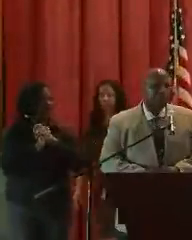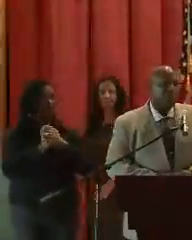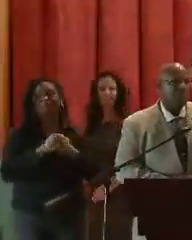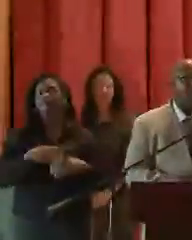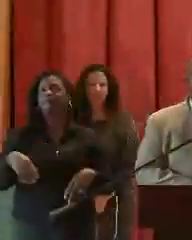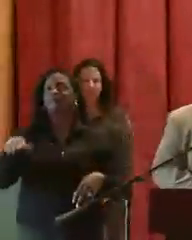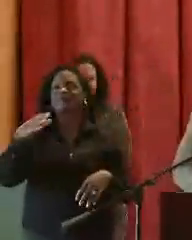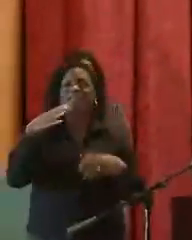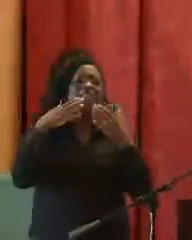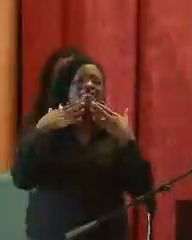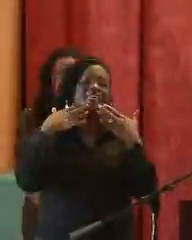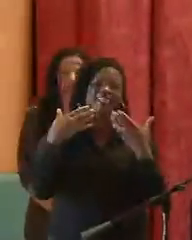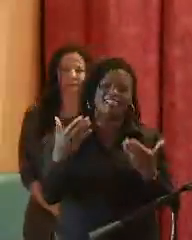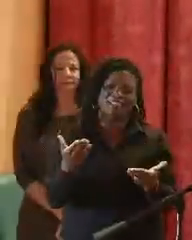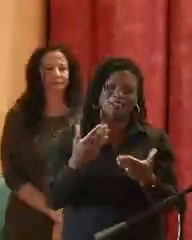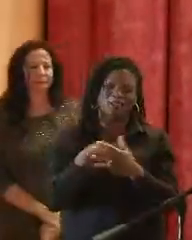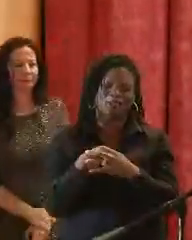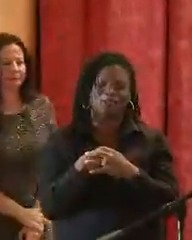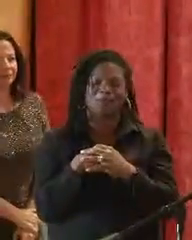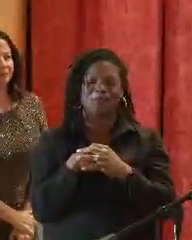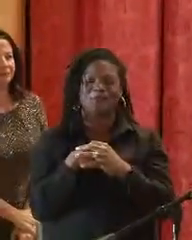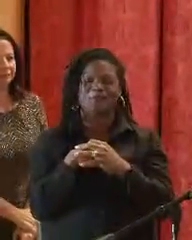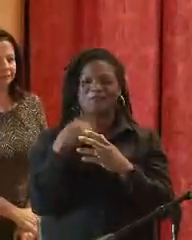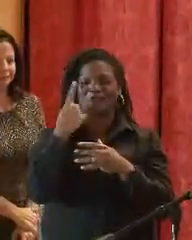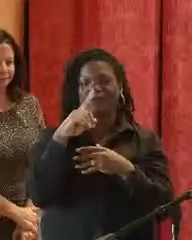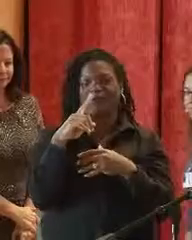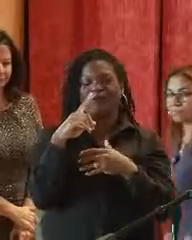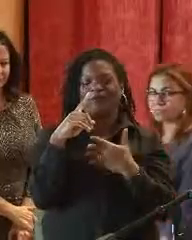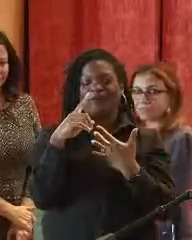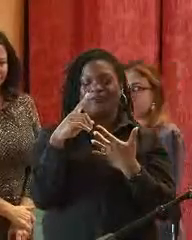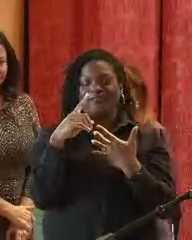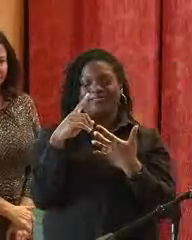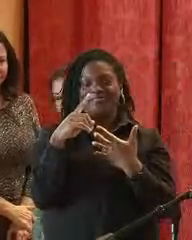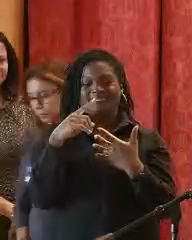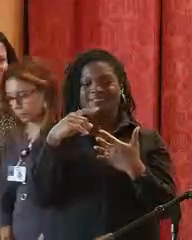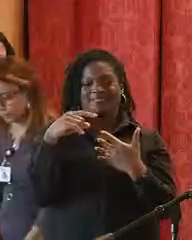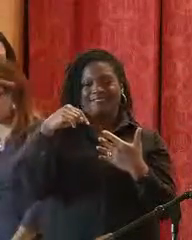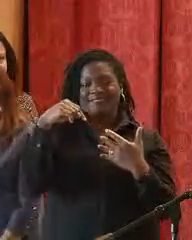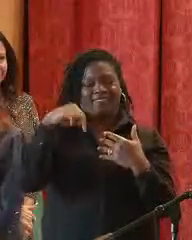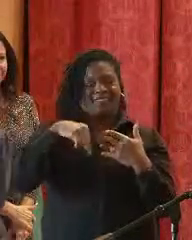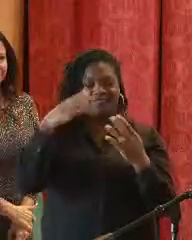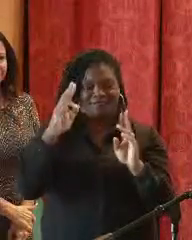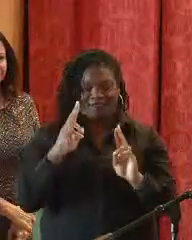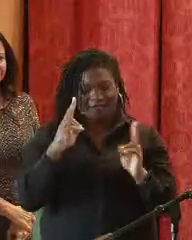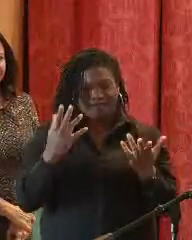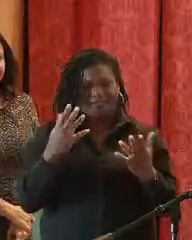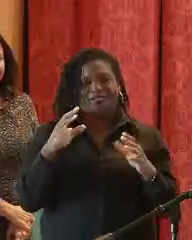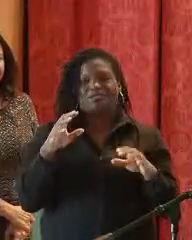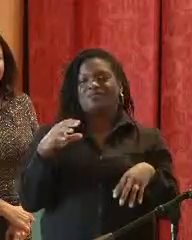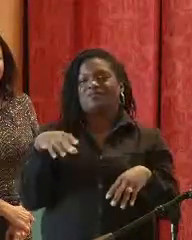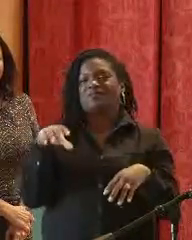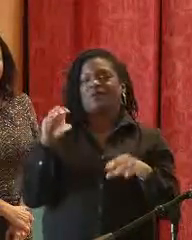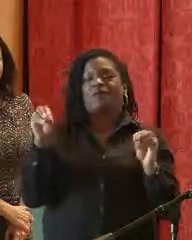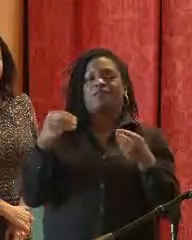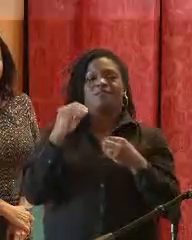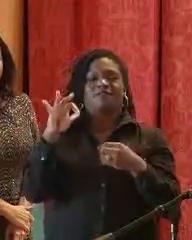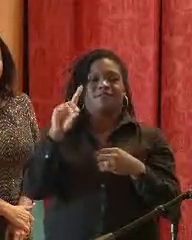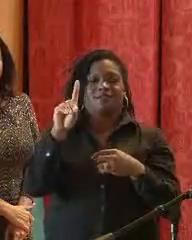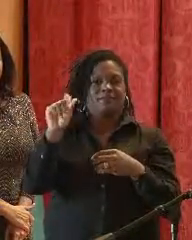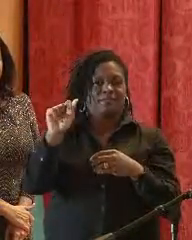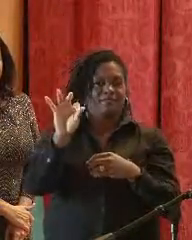Thank you for this moment. I want to thank the Office of Disability Affairs for all the work that they